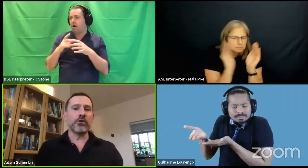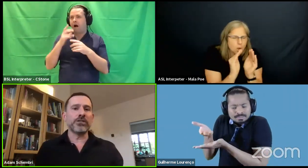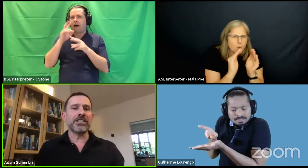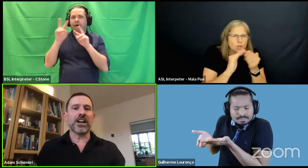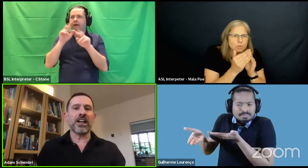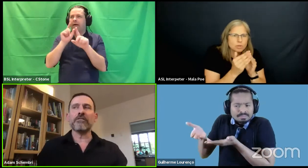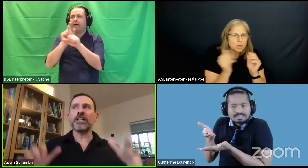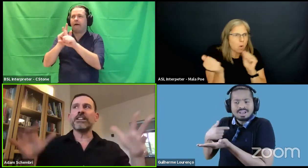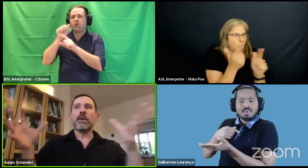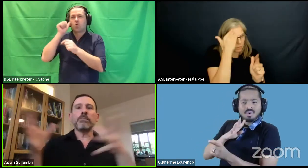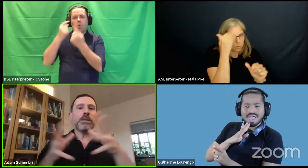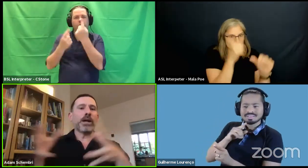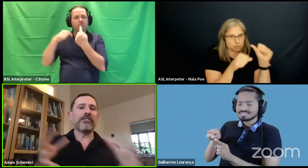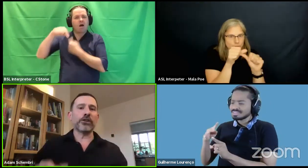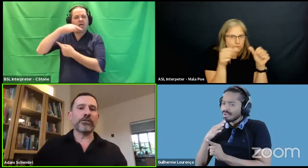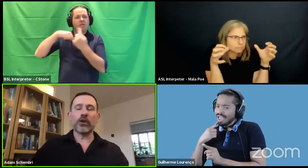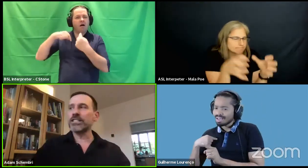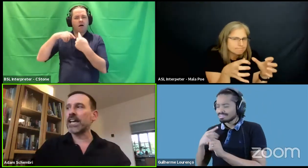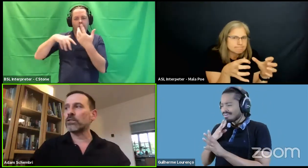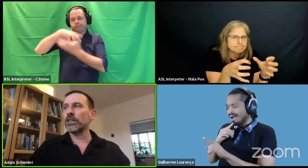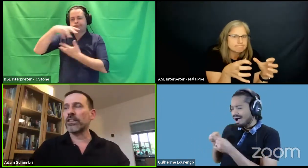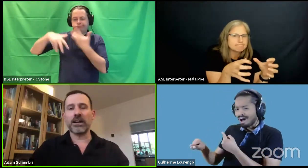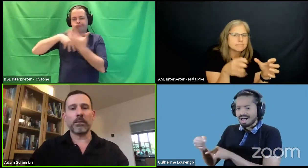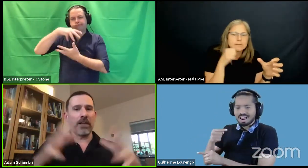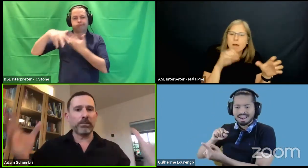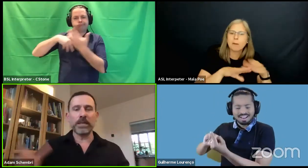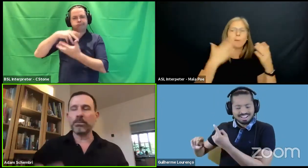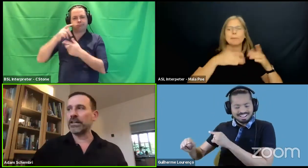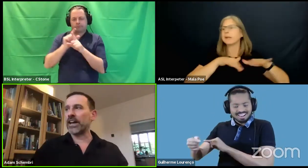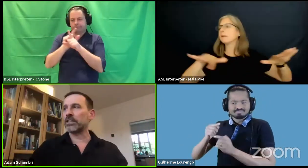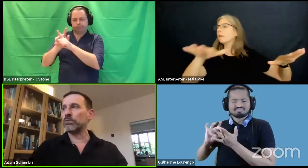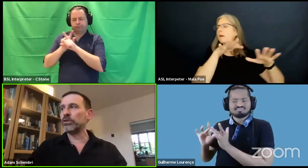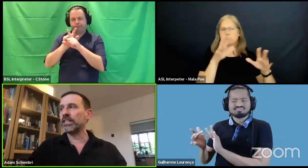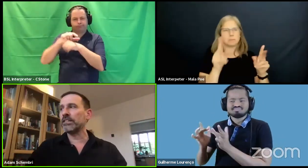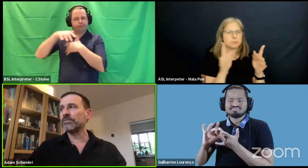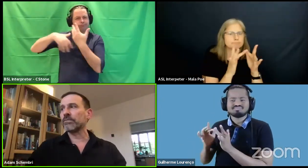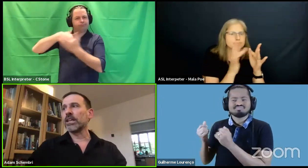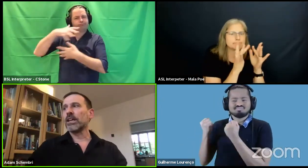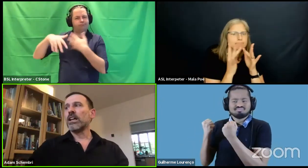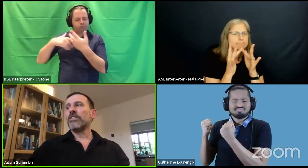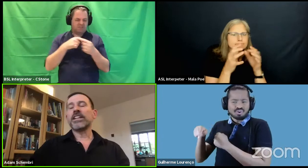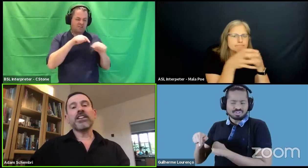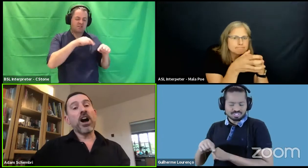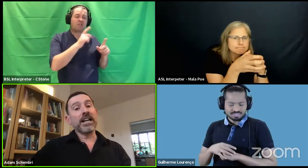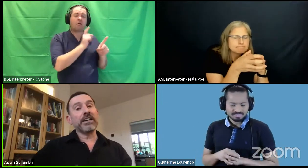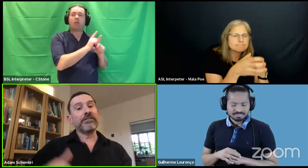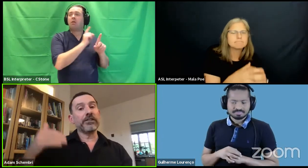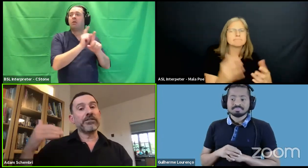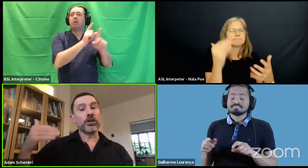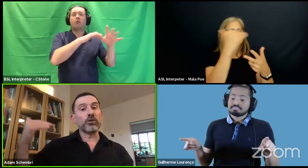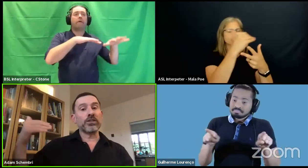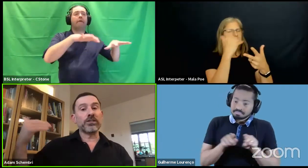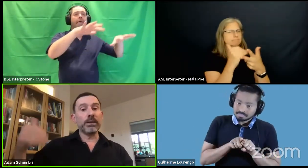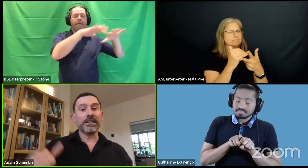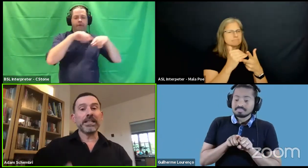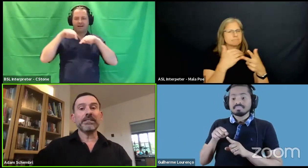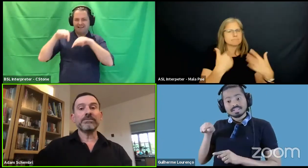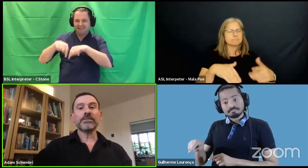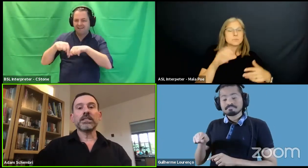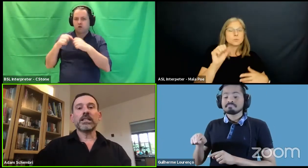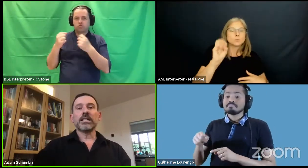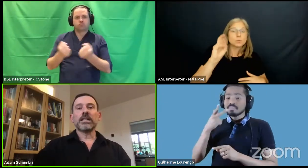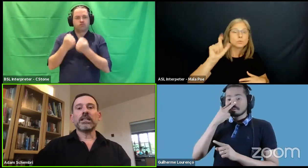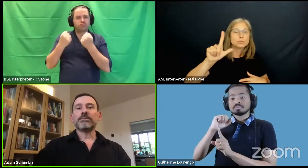everyone knows each other and people have a lot of contact with other people in that community. There's a high level of social